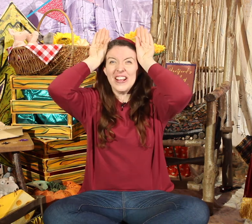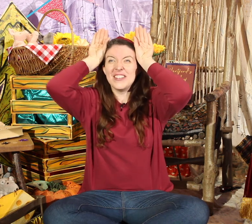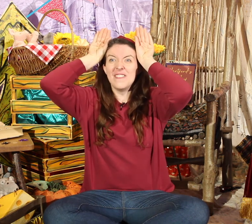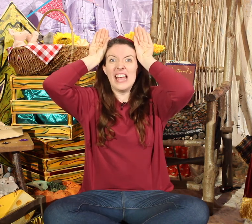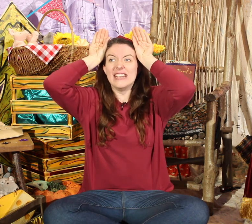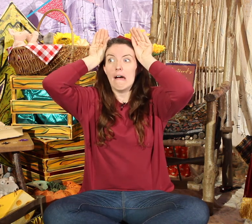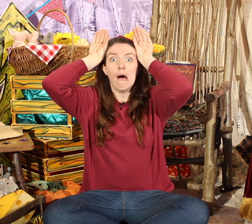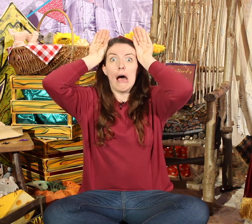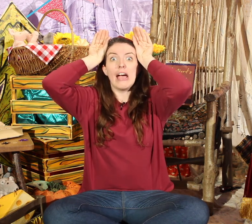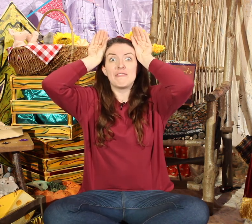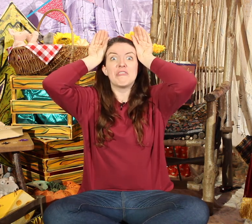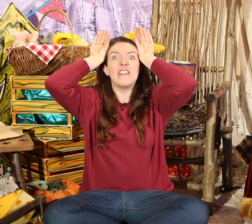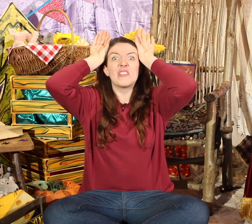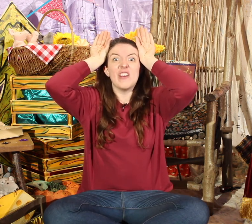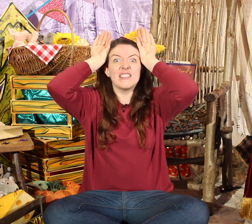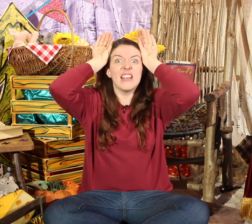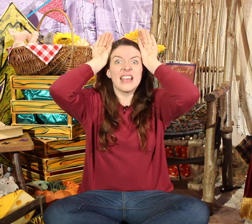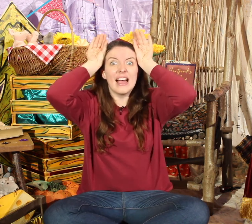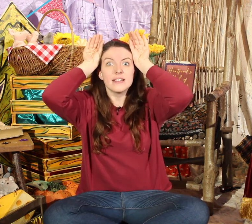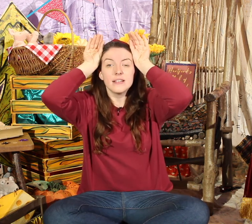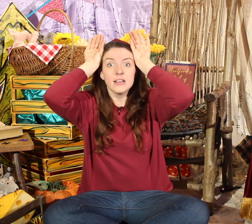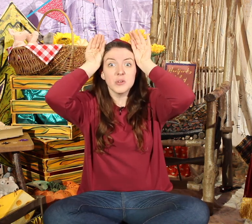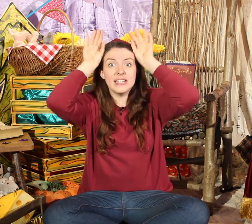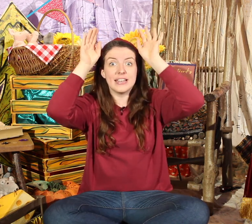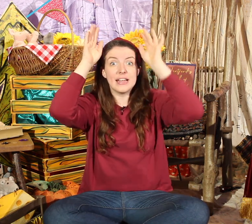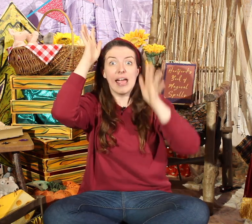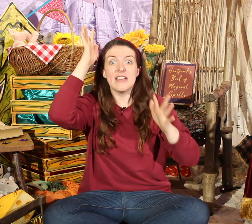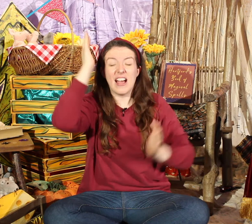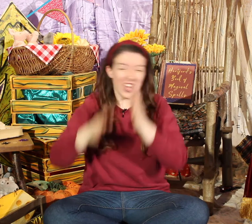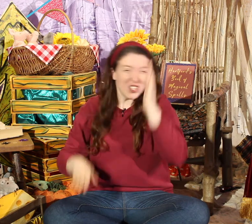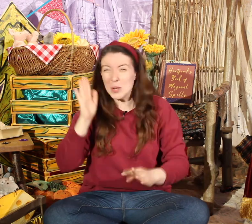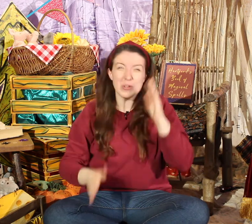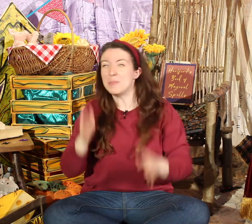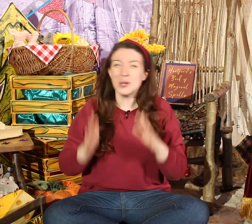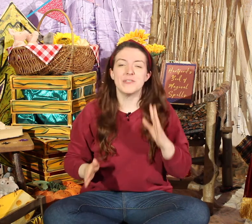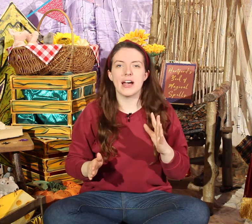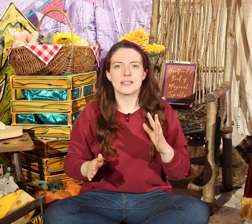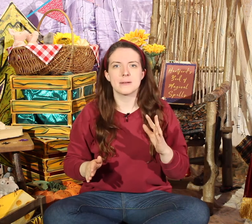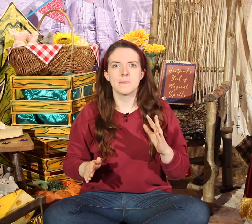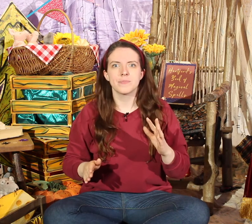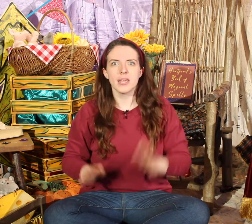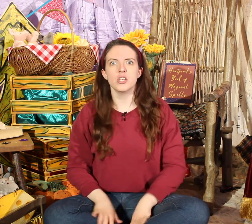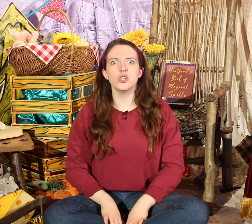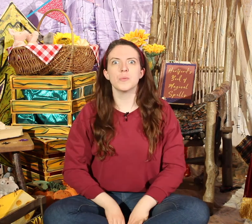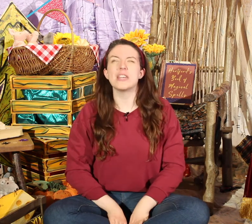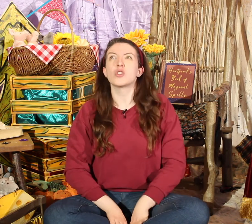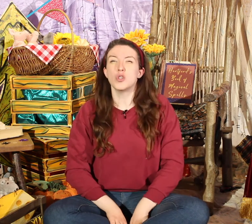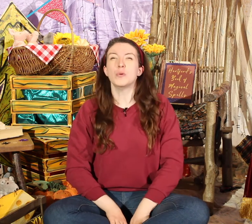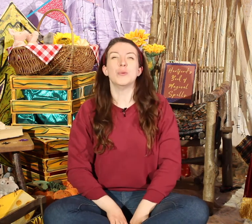to win. I have to run as fast as I can. So he did. He ran super duper duper fast. Can you show me your super duper